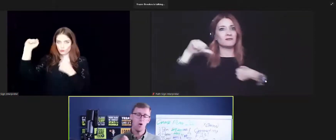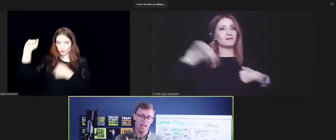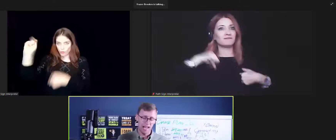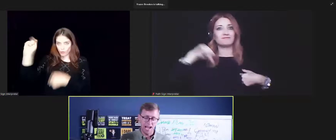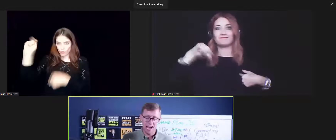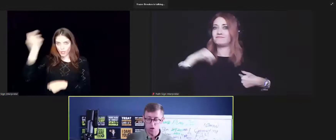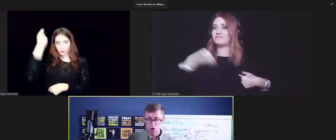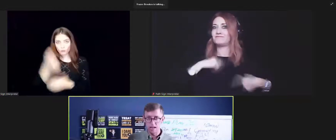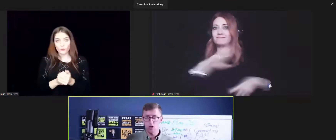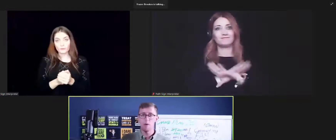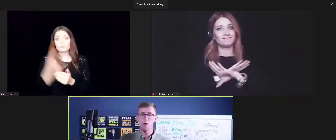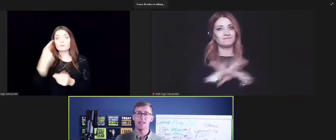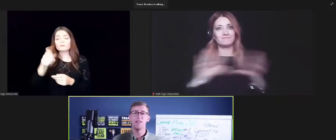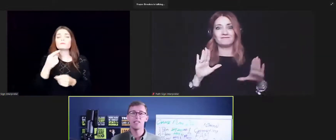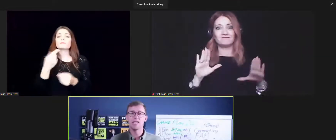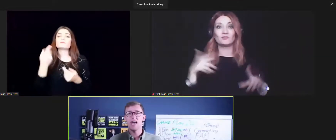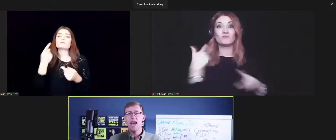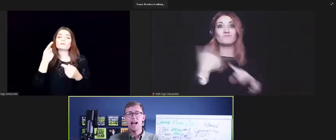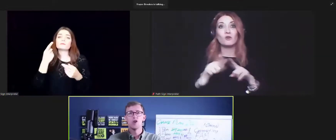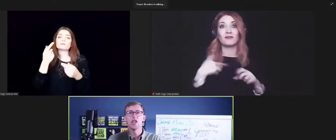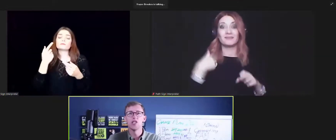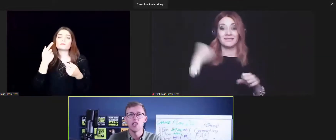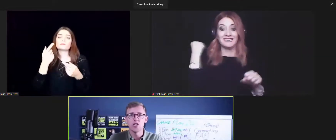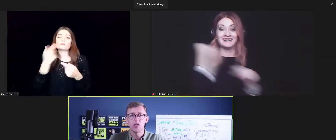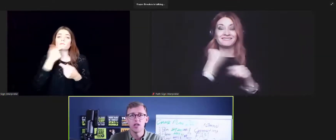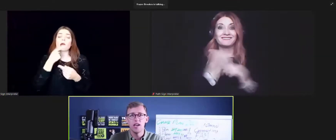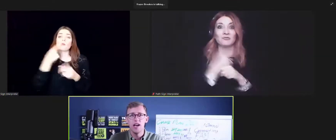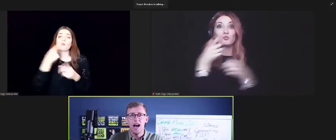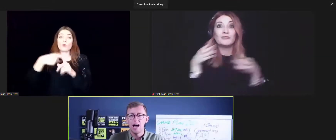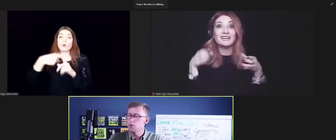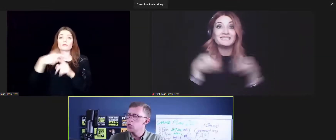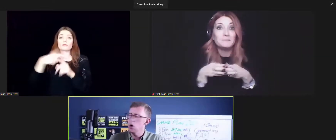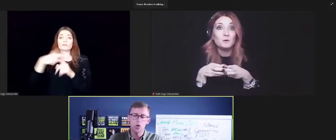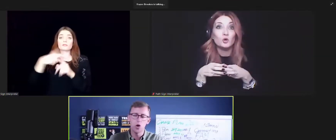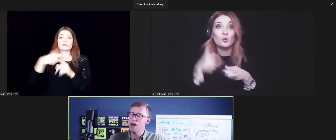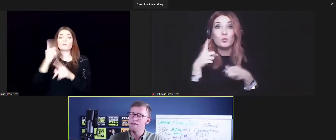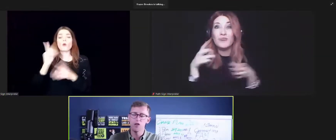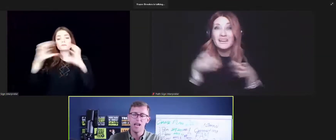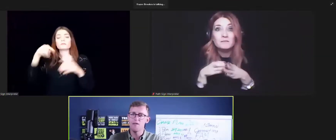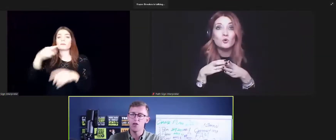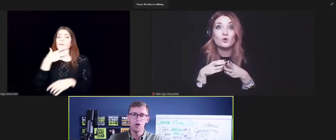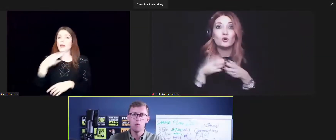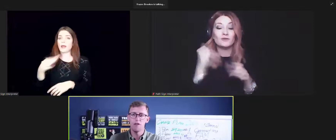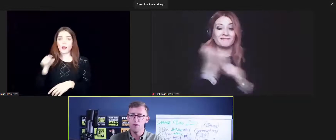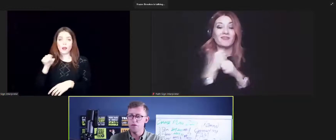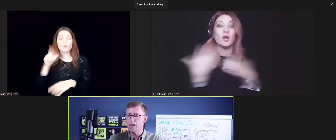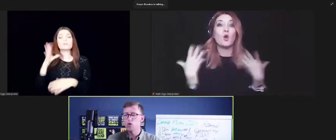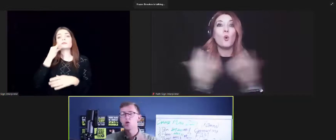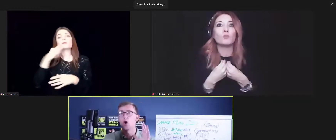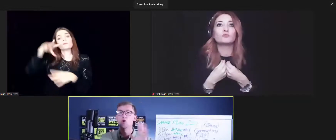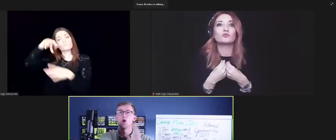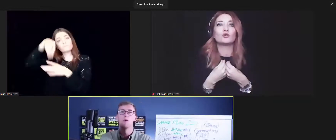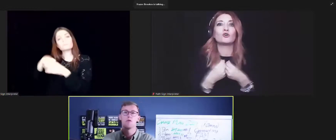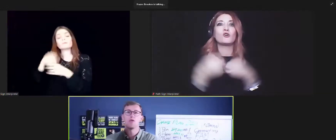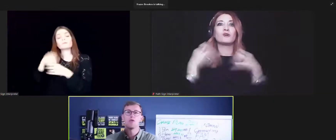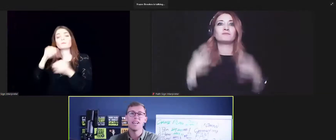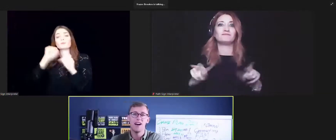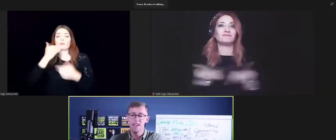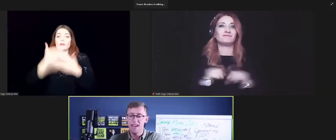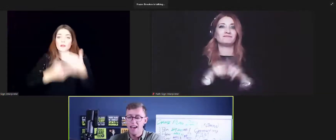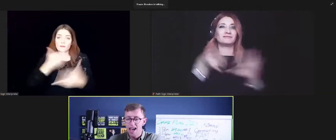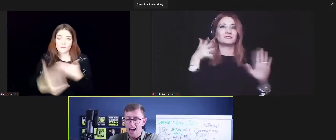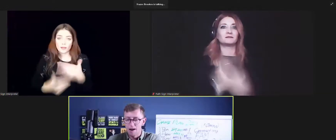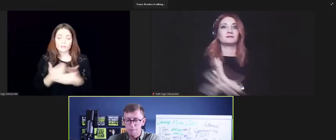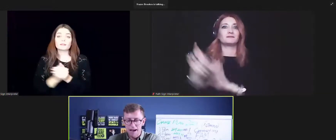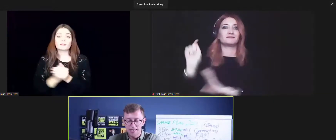your activity and your consistency. I am so, so grateful to every single one of you. Thank you so, so much for sticking around